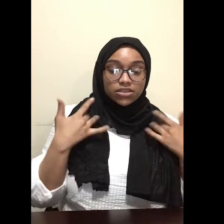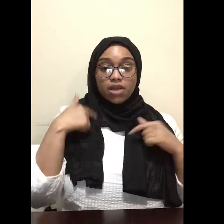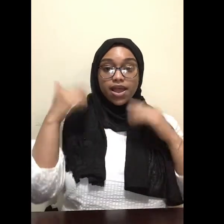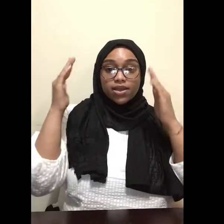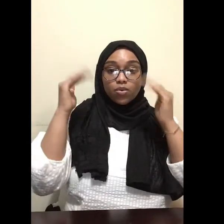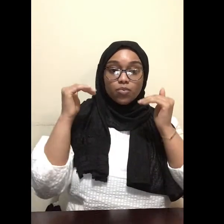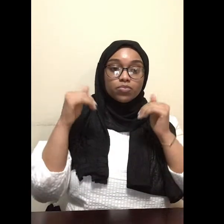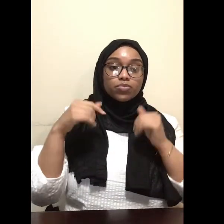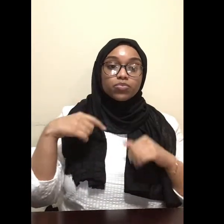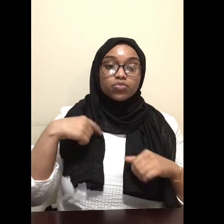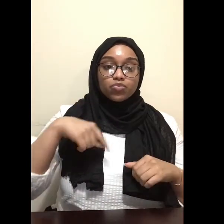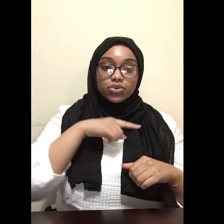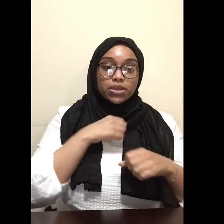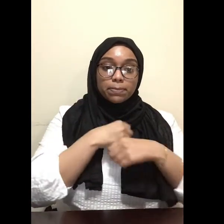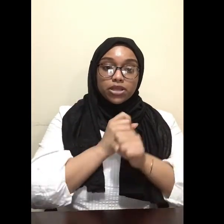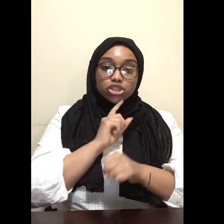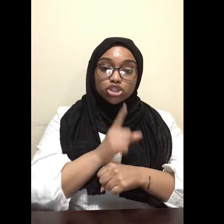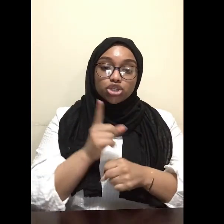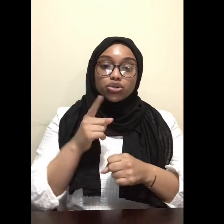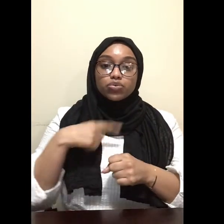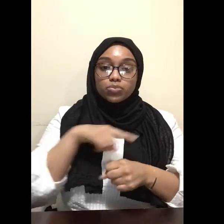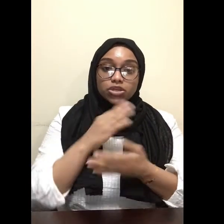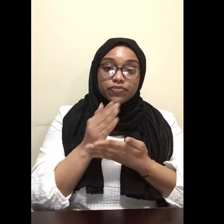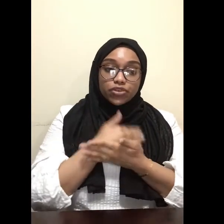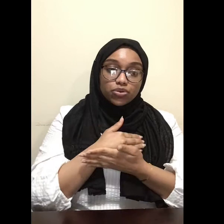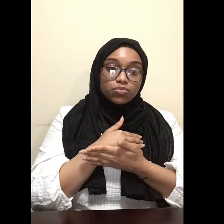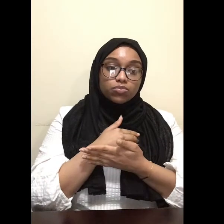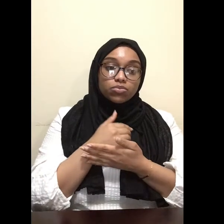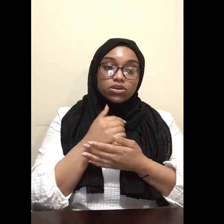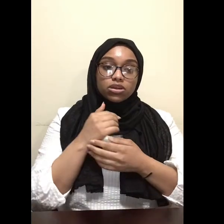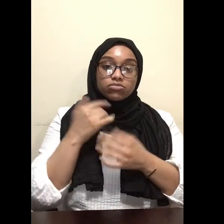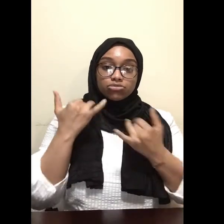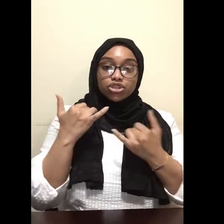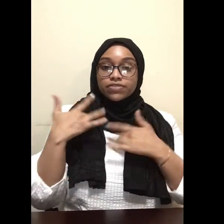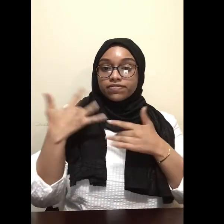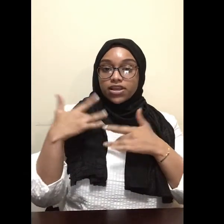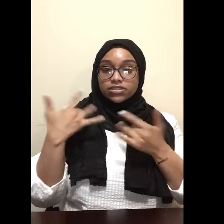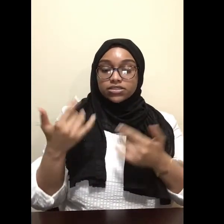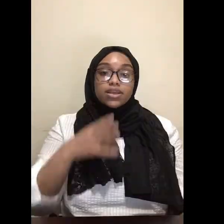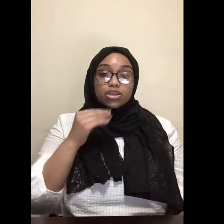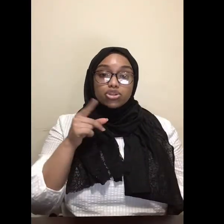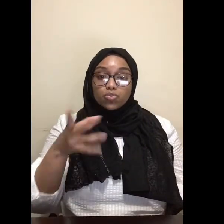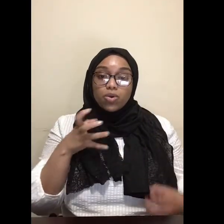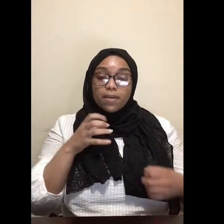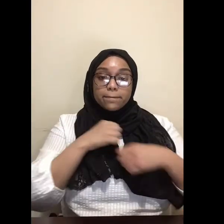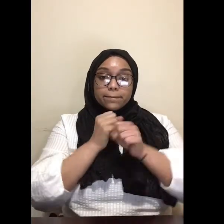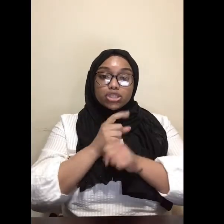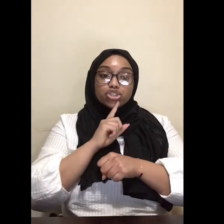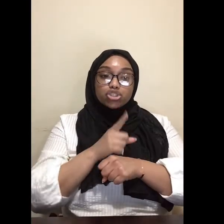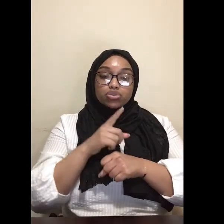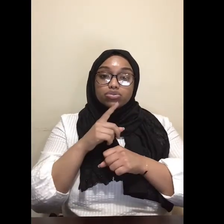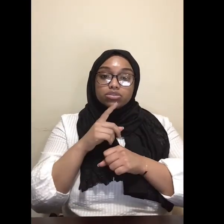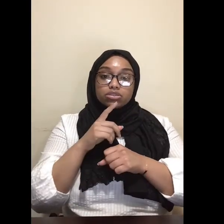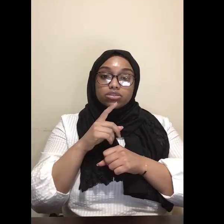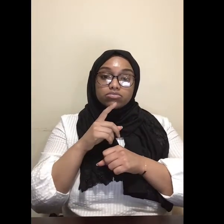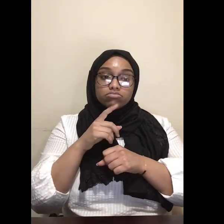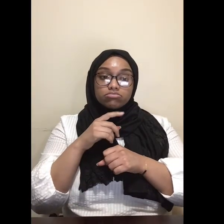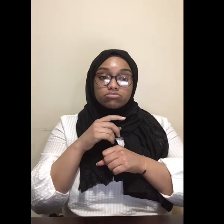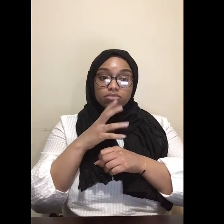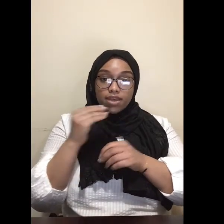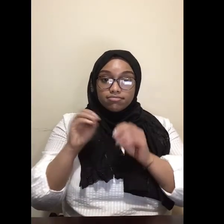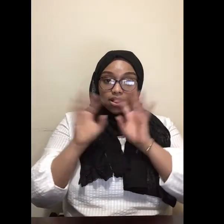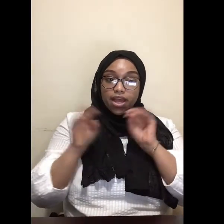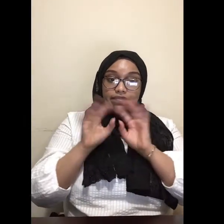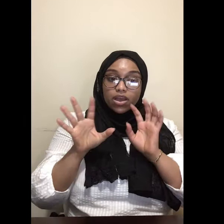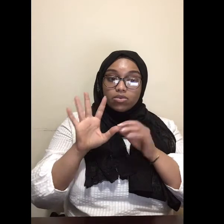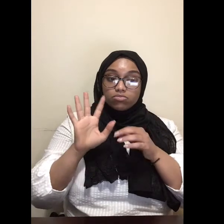are explaining it with facts, that you're explaining your position, that you're not being accusatory,